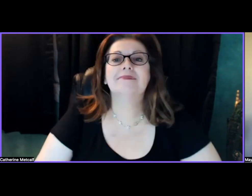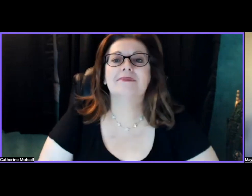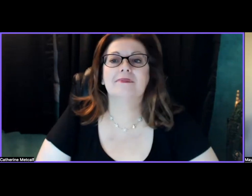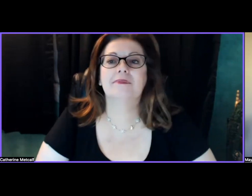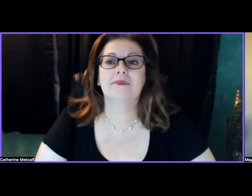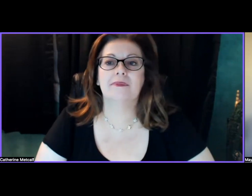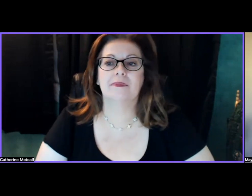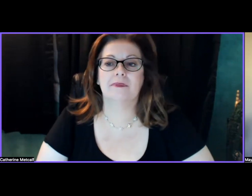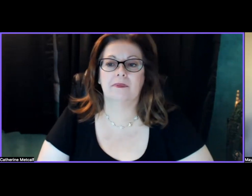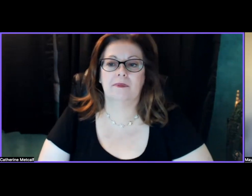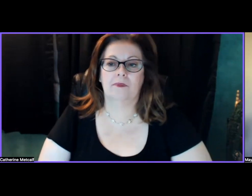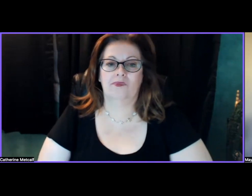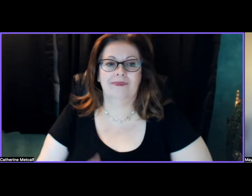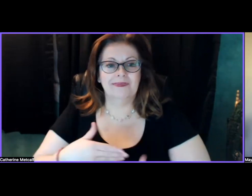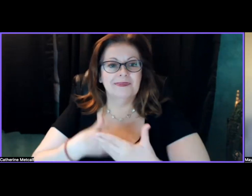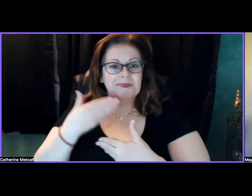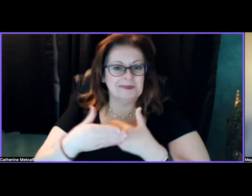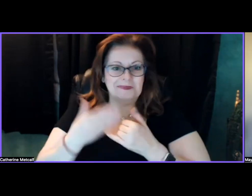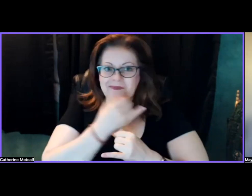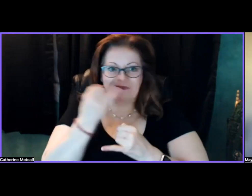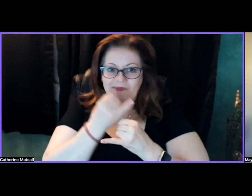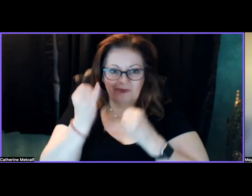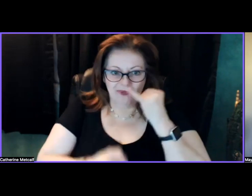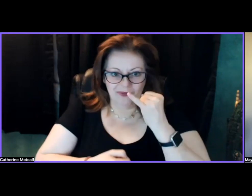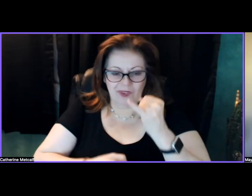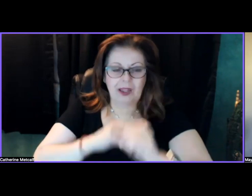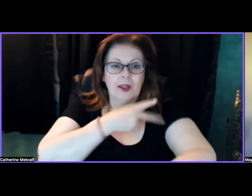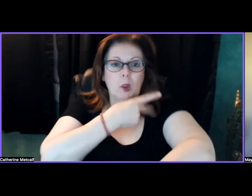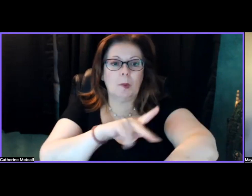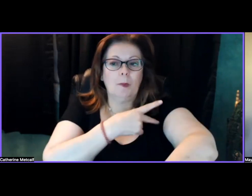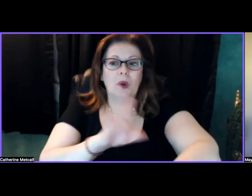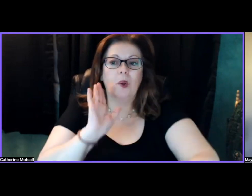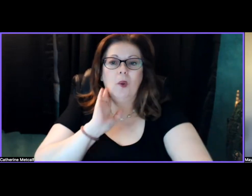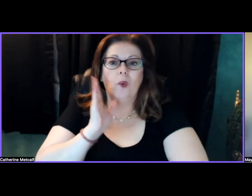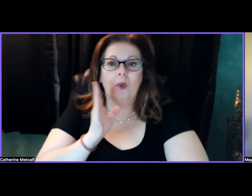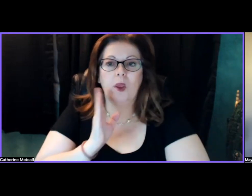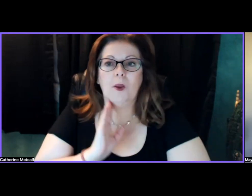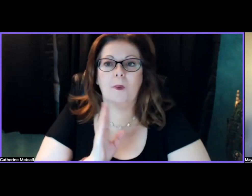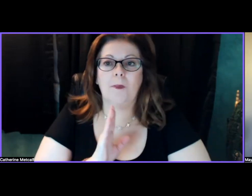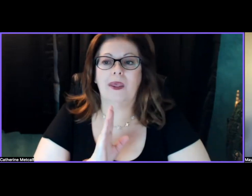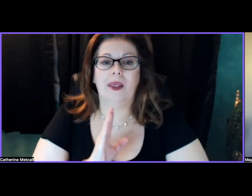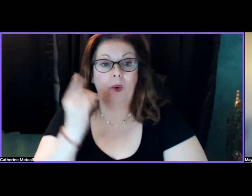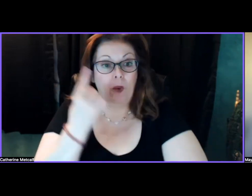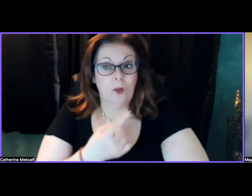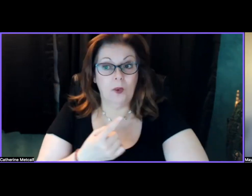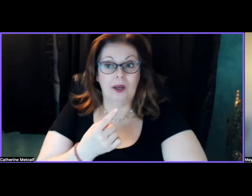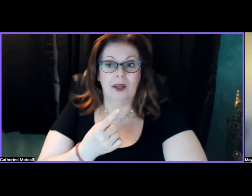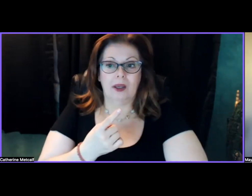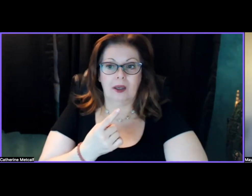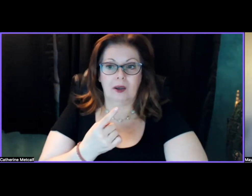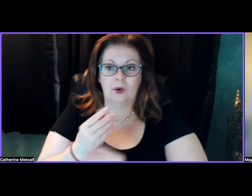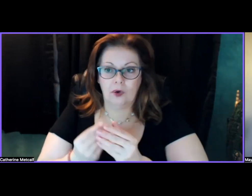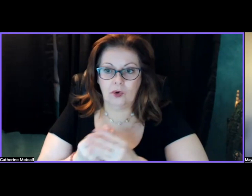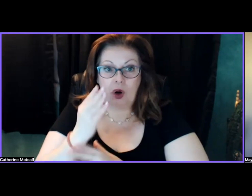All right, this next and final poem that I have for you guys is One Day We'll Grow Mint Plants to